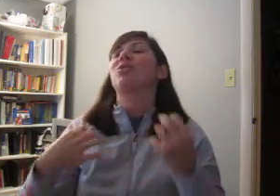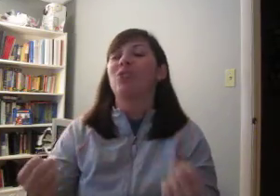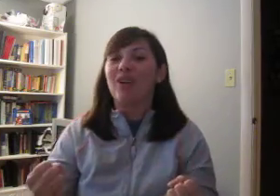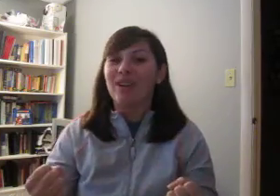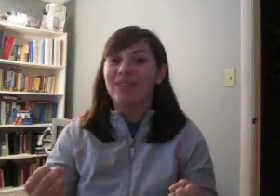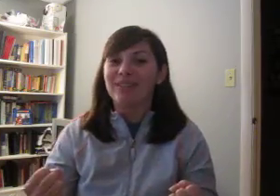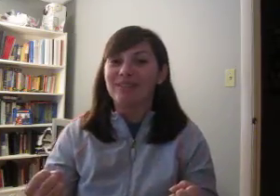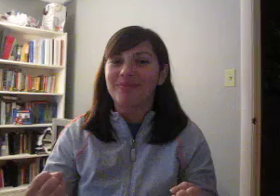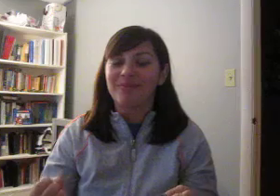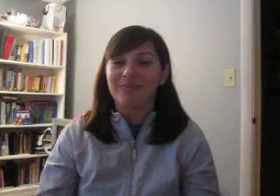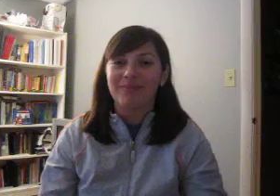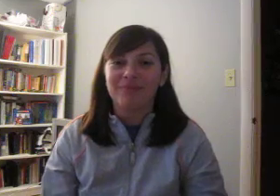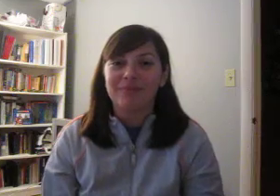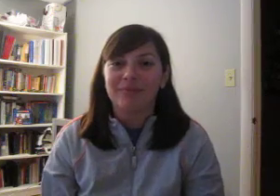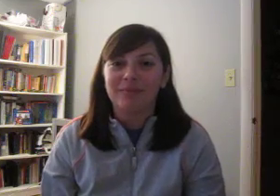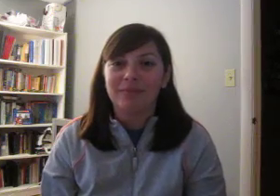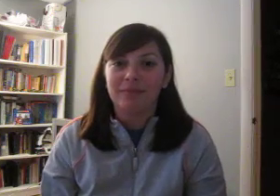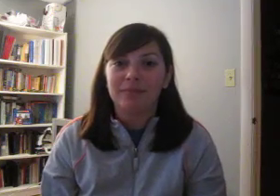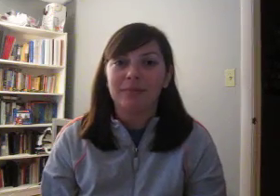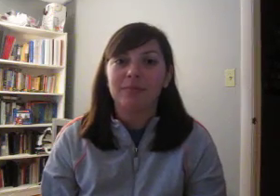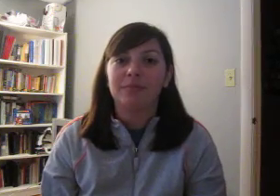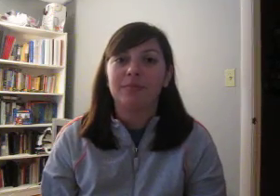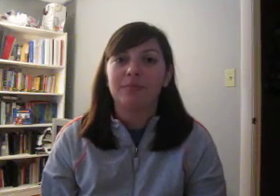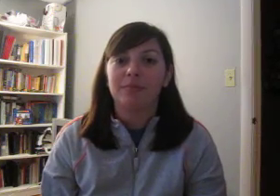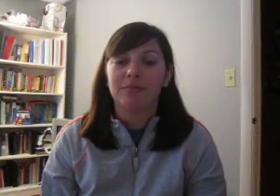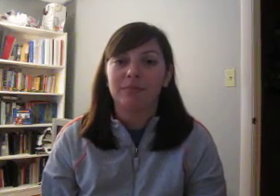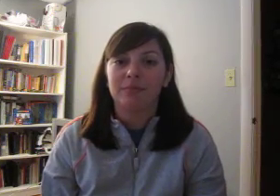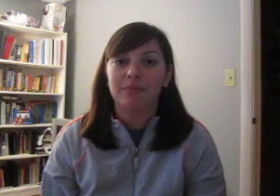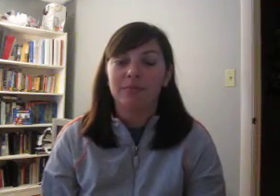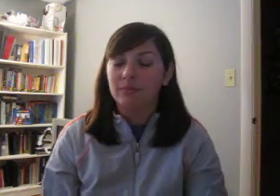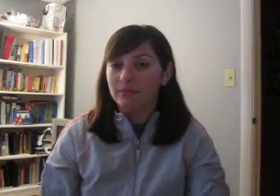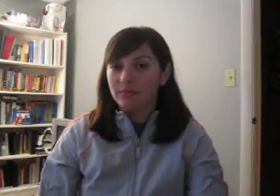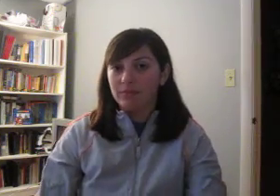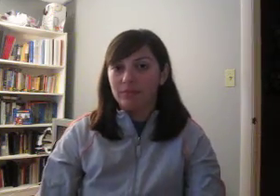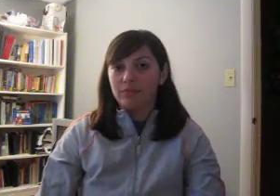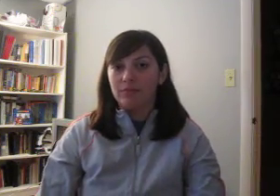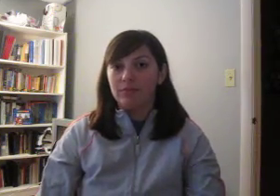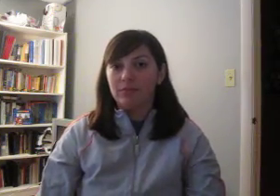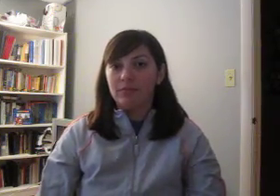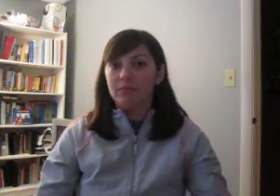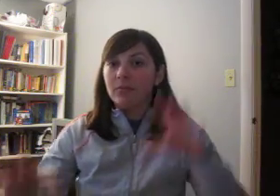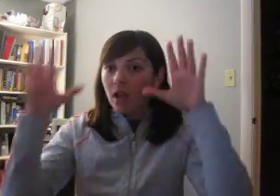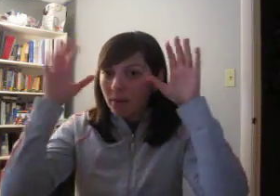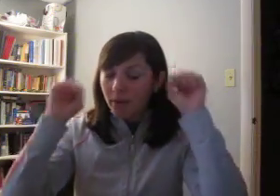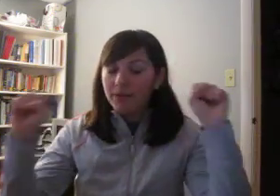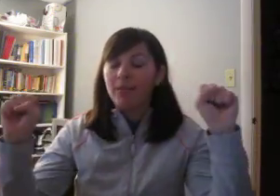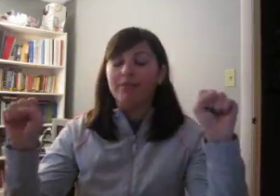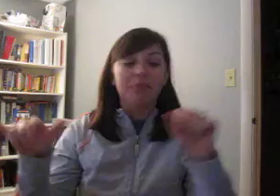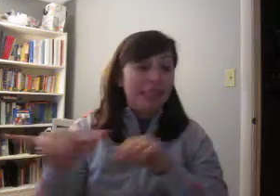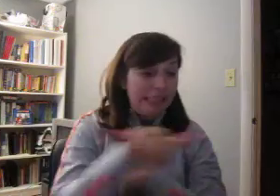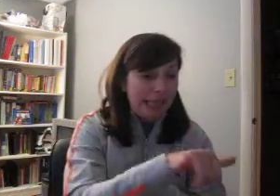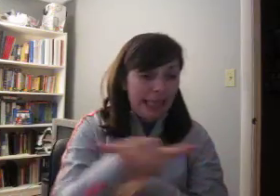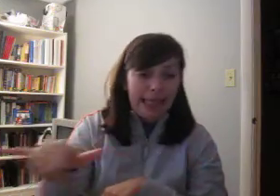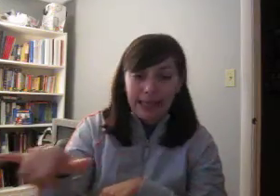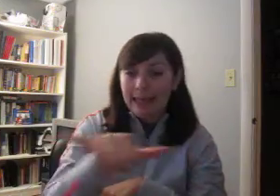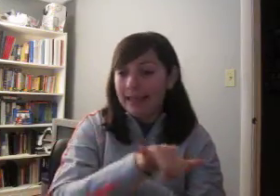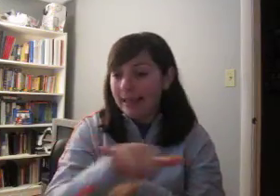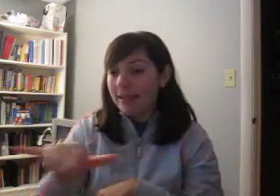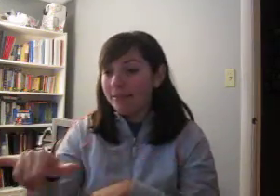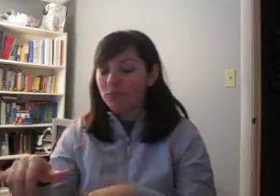president. So once it does, the president, the same thing, he reads it over, he might love it, he'll sign